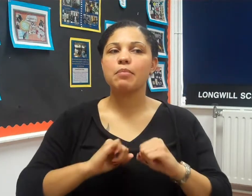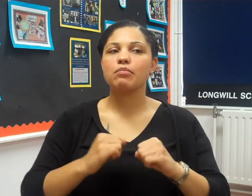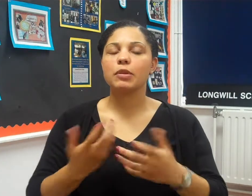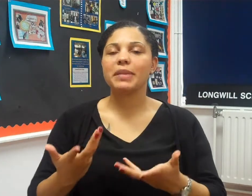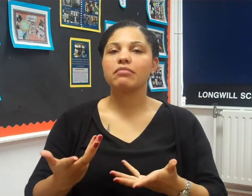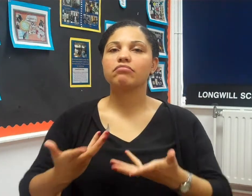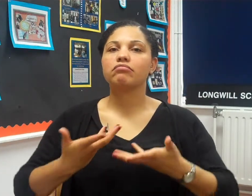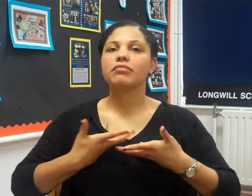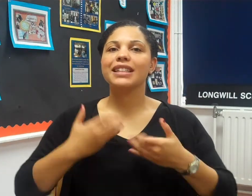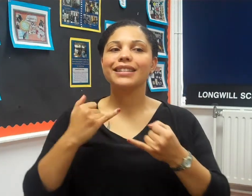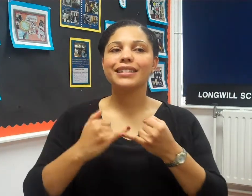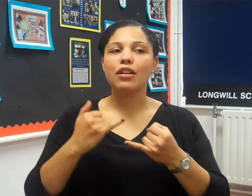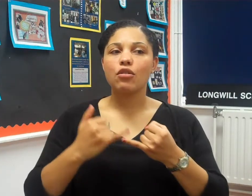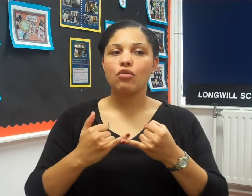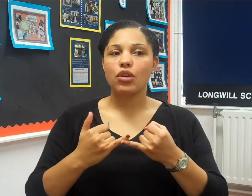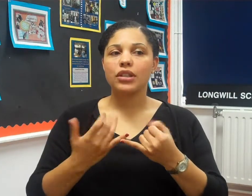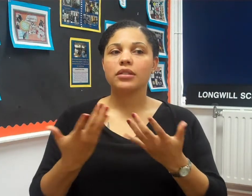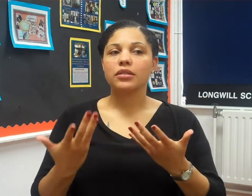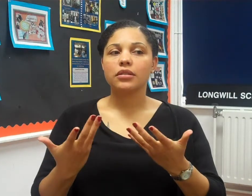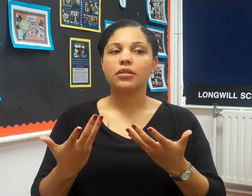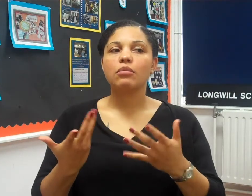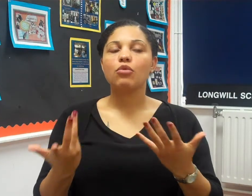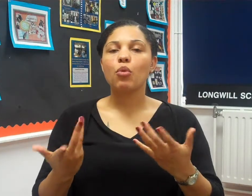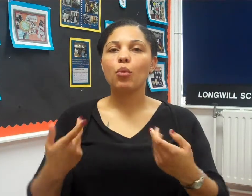cell anemia, and celiac disease.